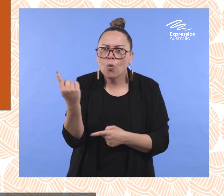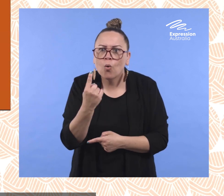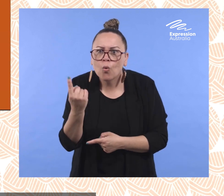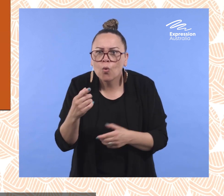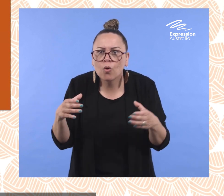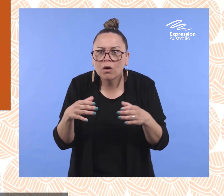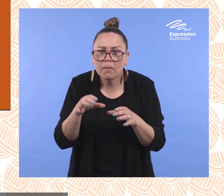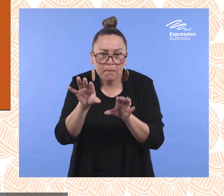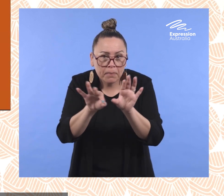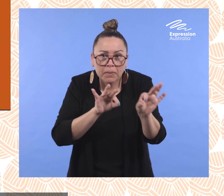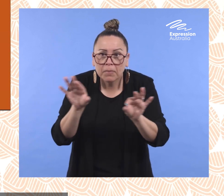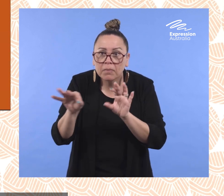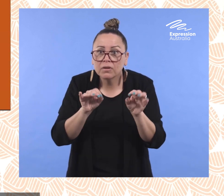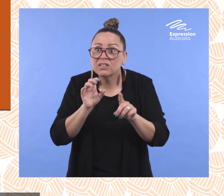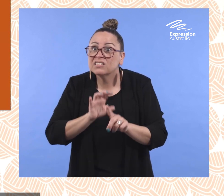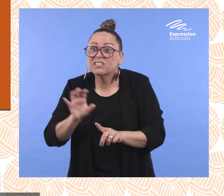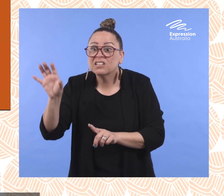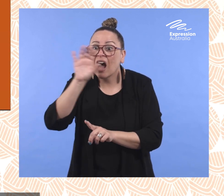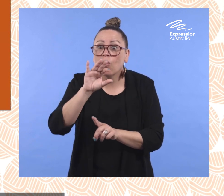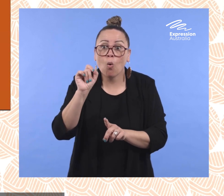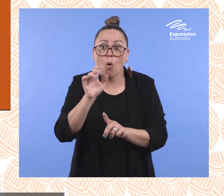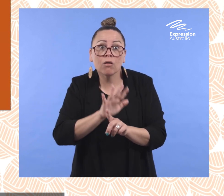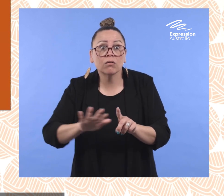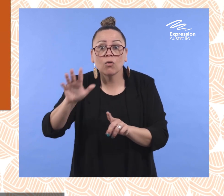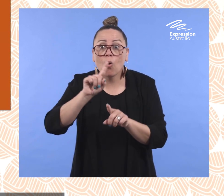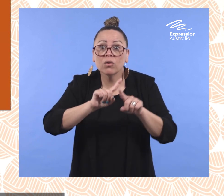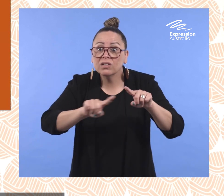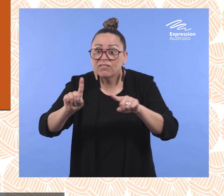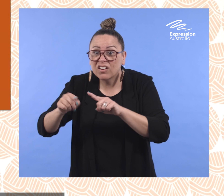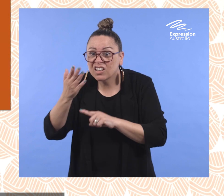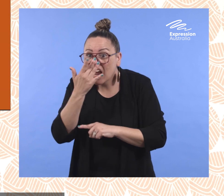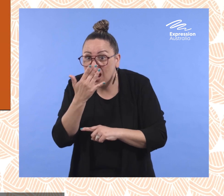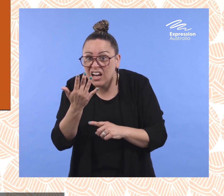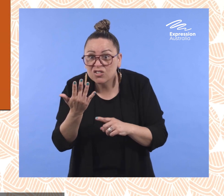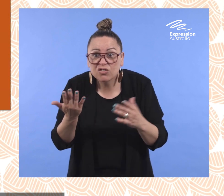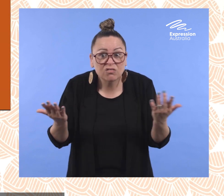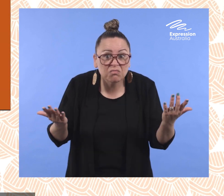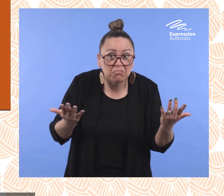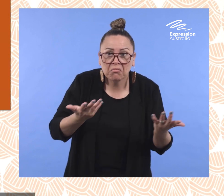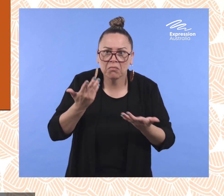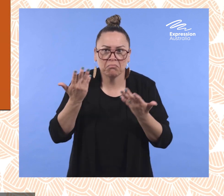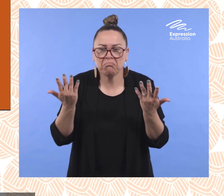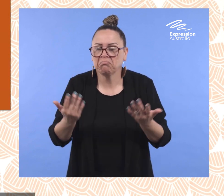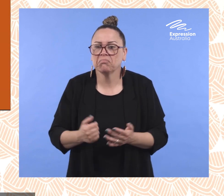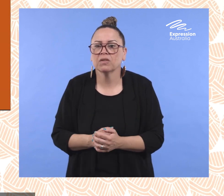body of advisors? Will it have representatives from all states and a diverse age range?